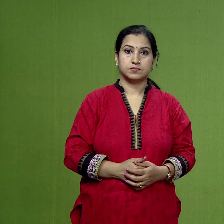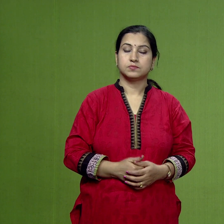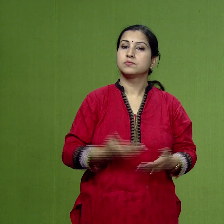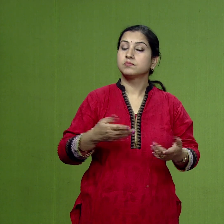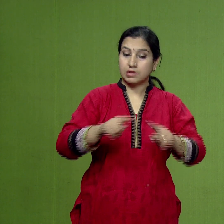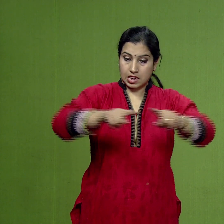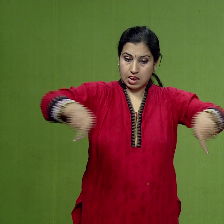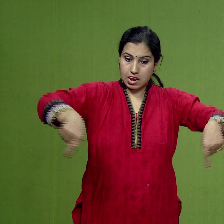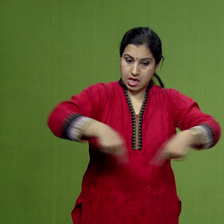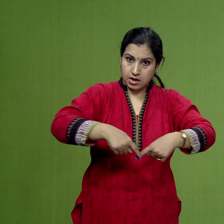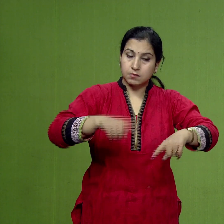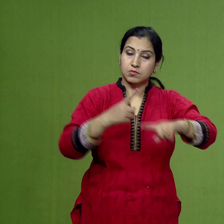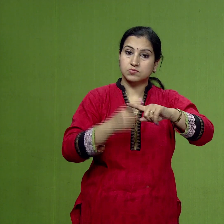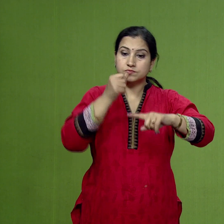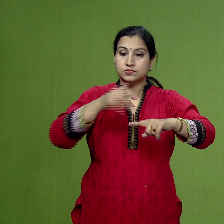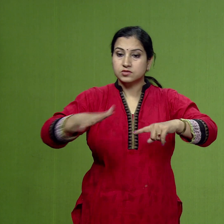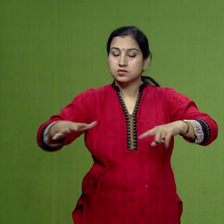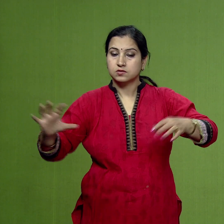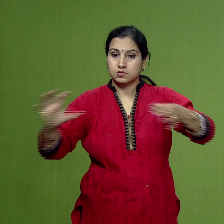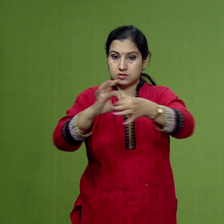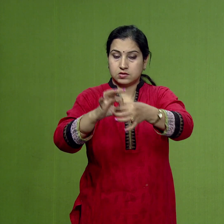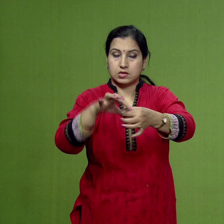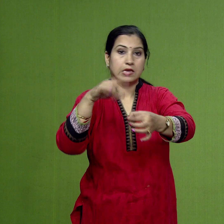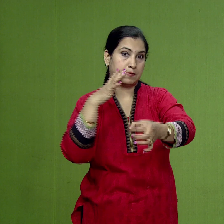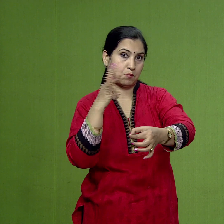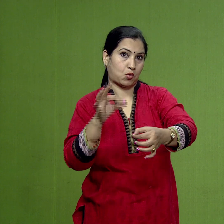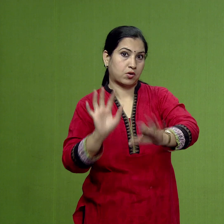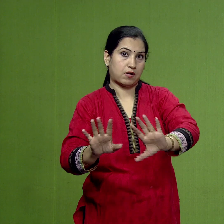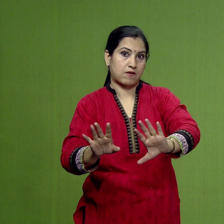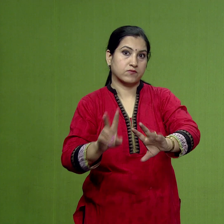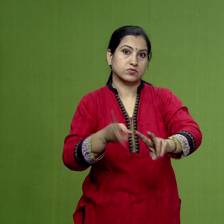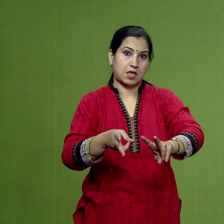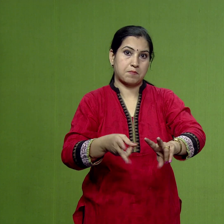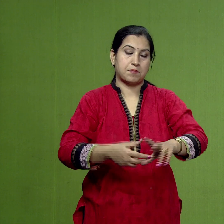Land and sea connections have always been important and will remain so.